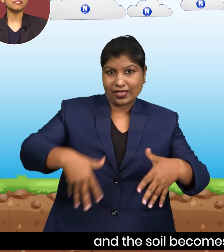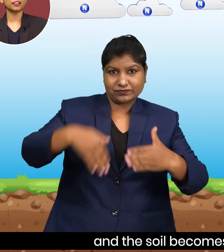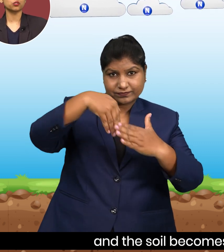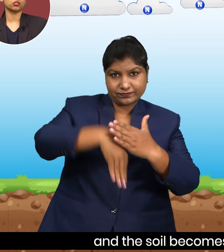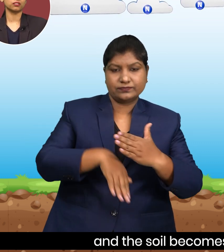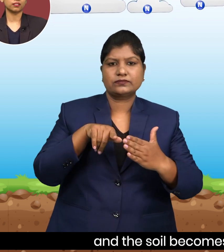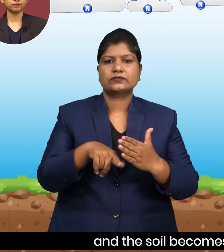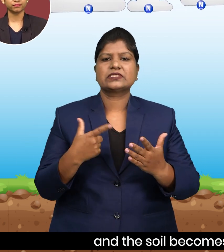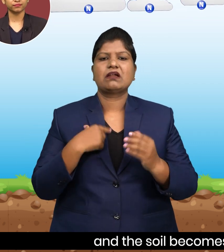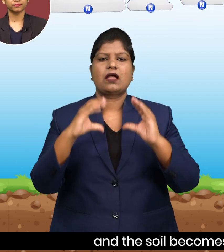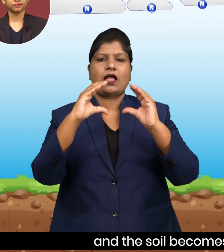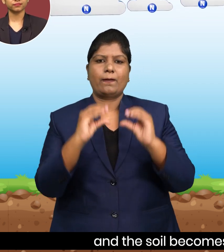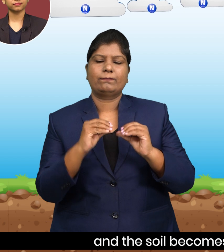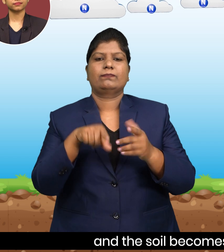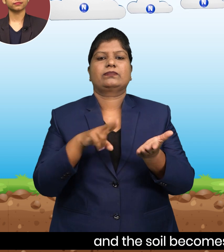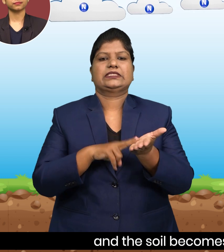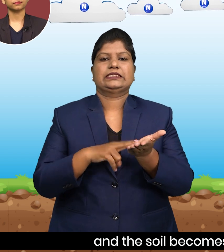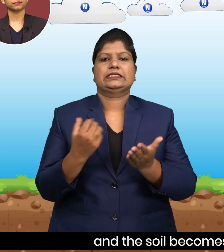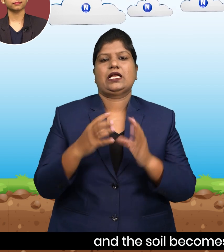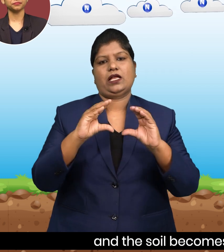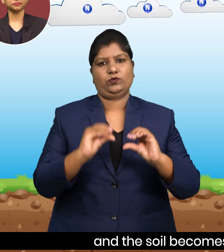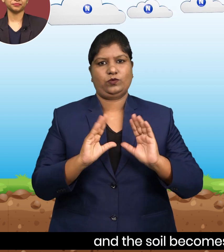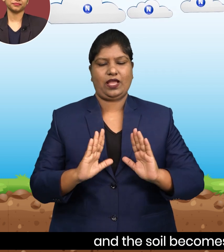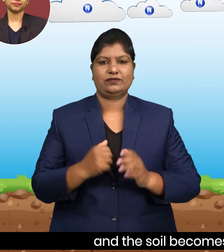in nitrogen.